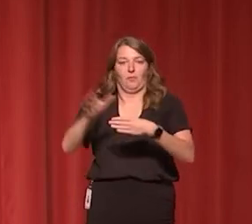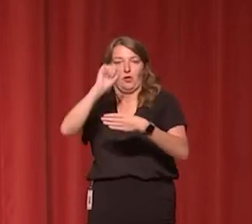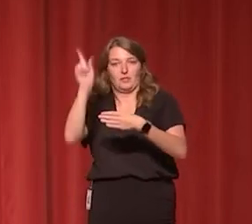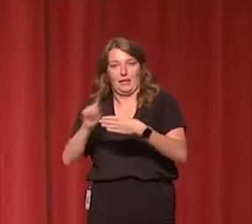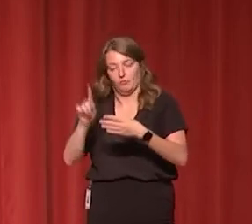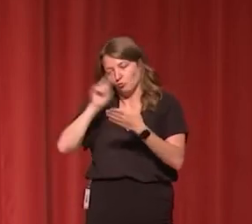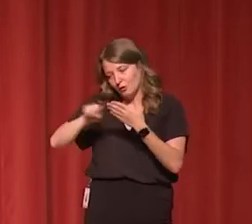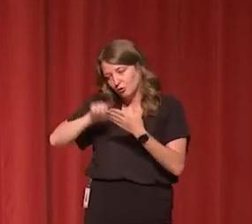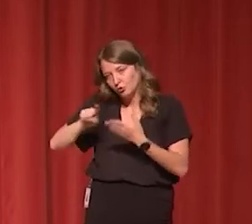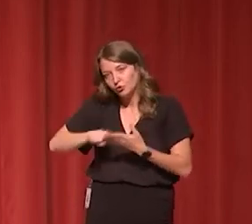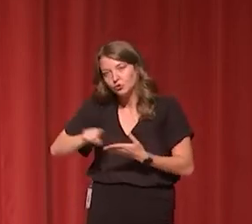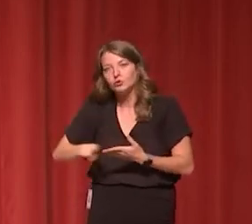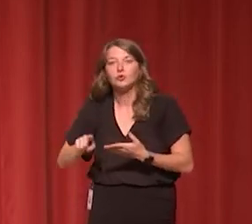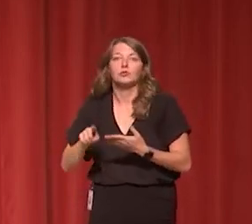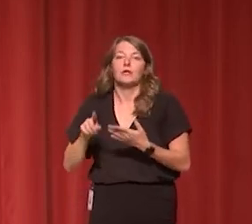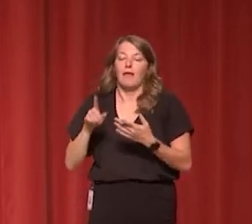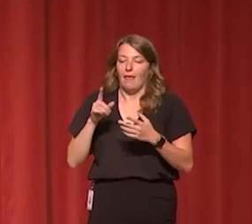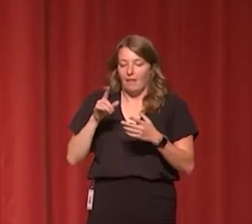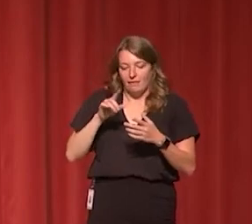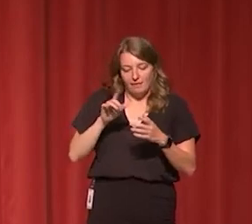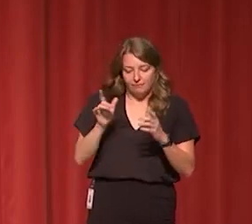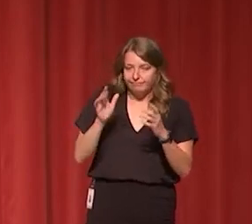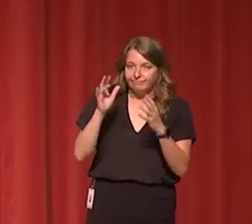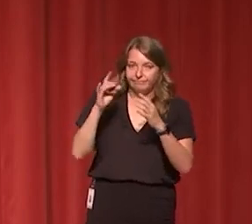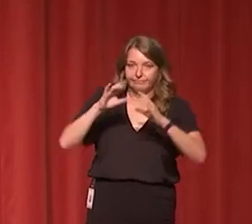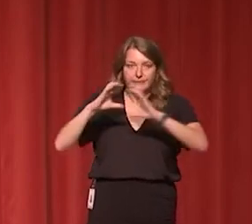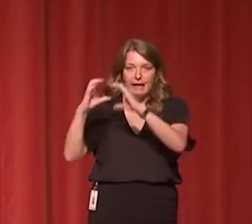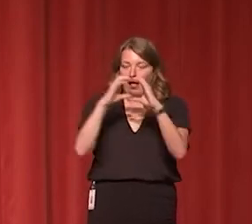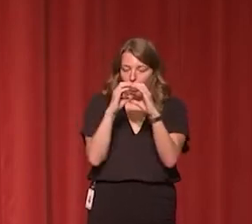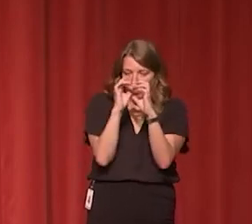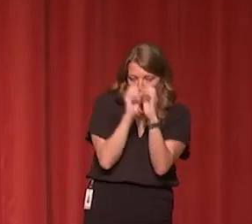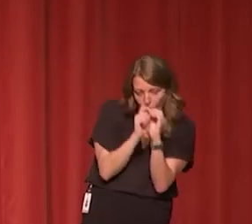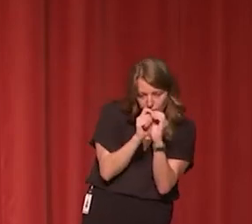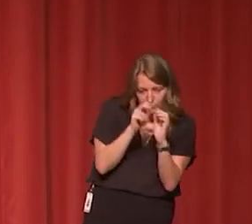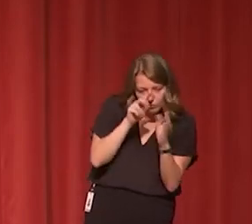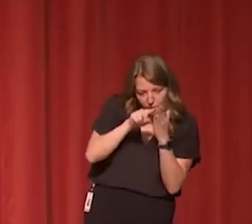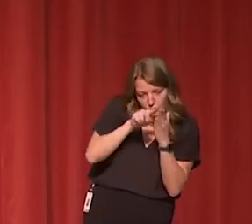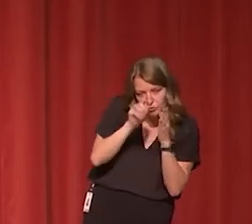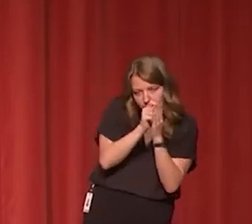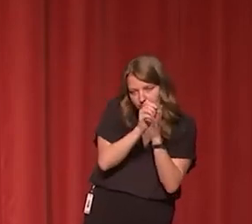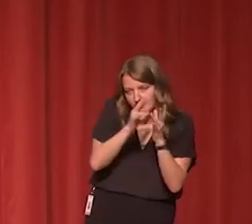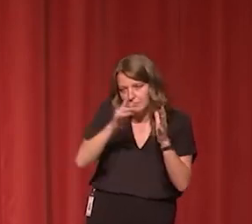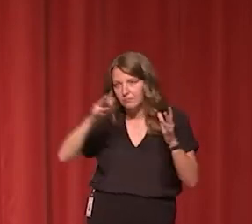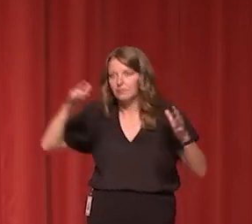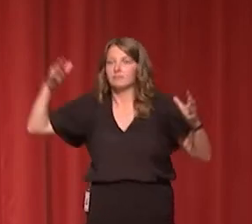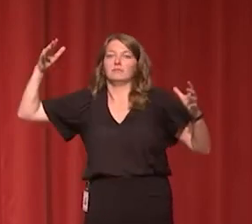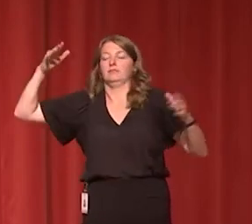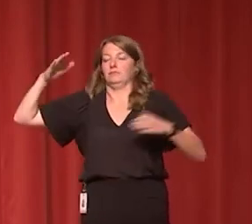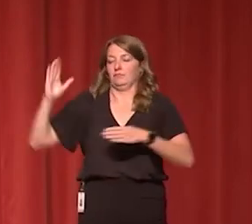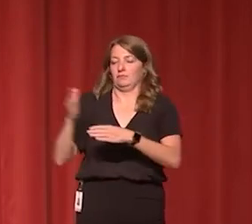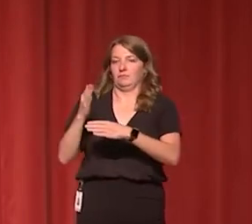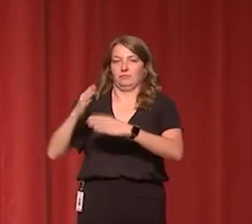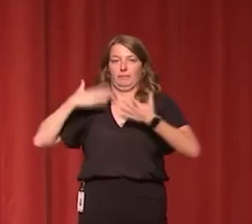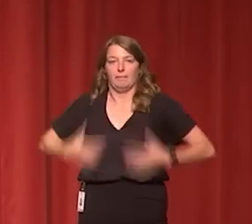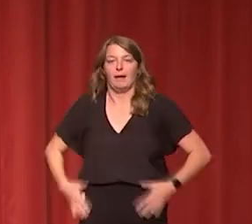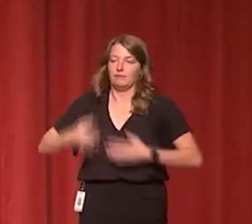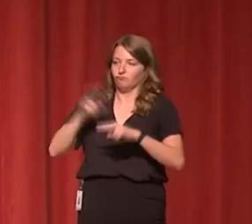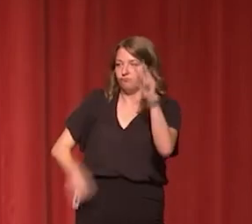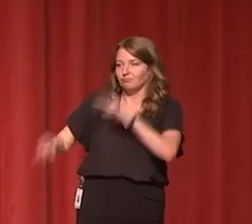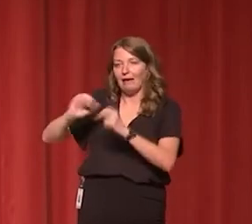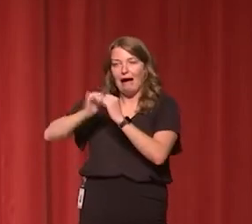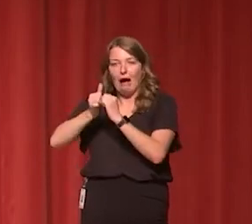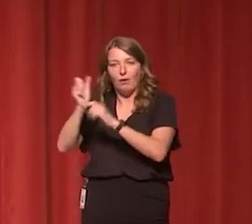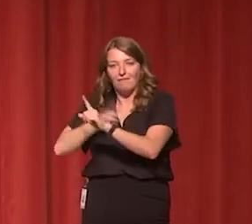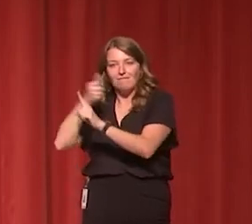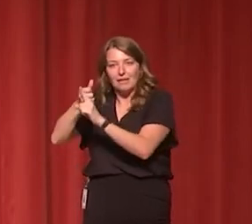right from lab-based molecular research to clinical research to community-based research, and also then we disseminate and publish